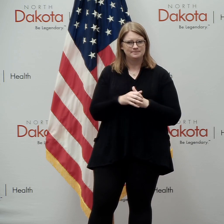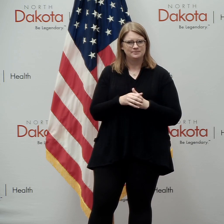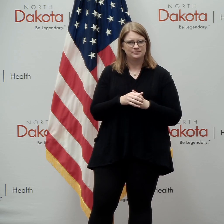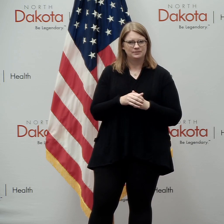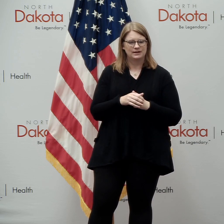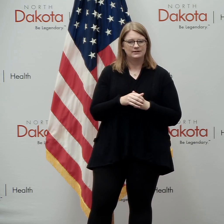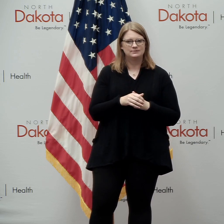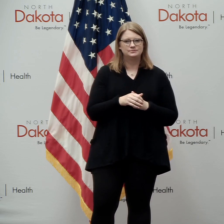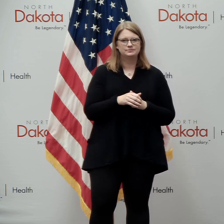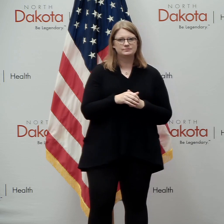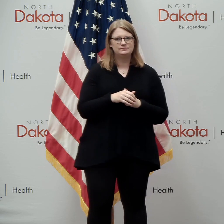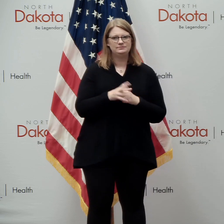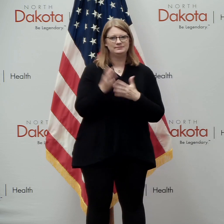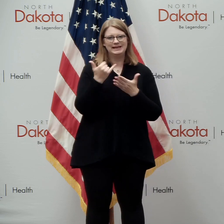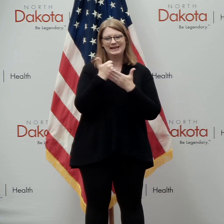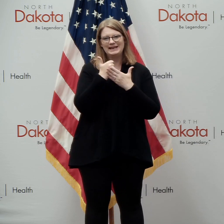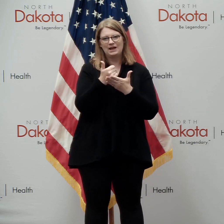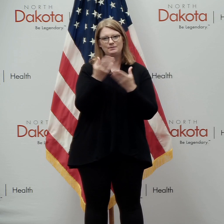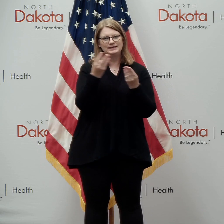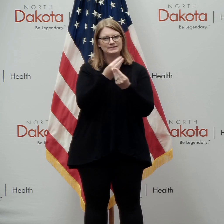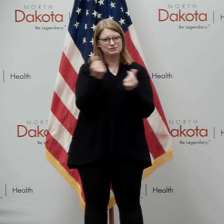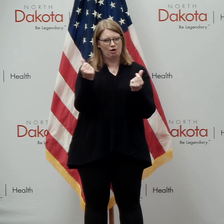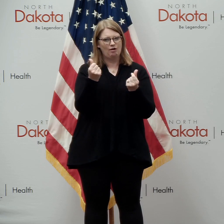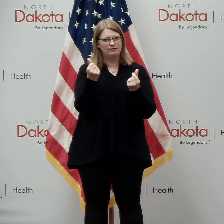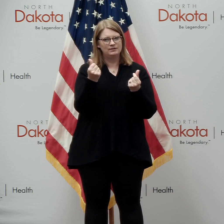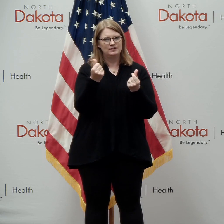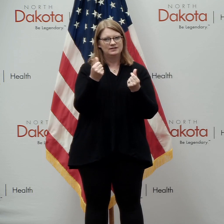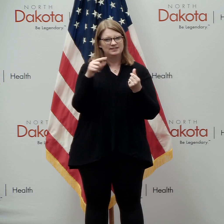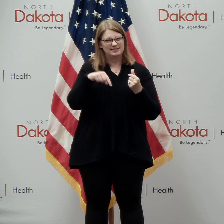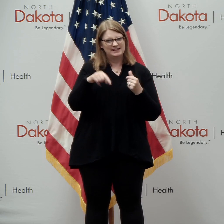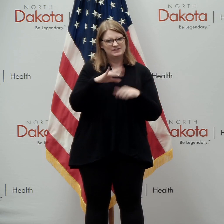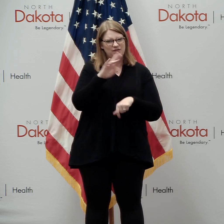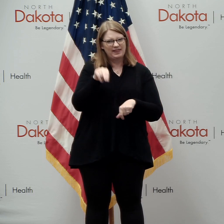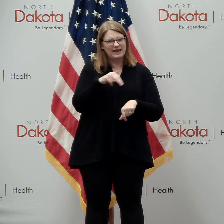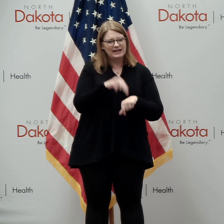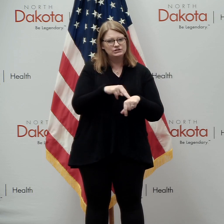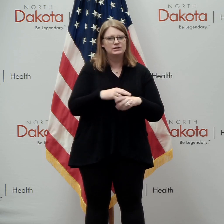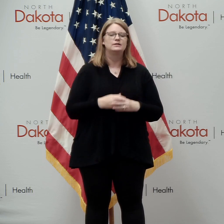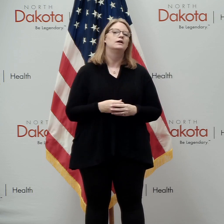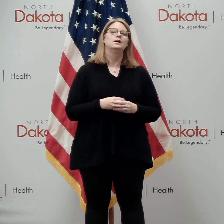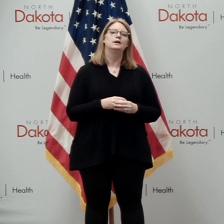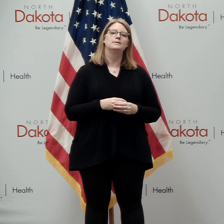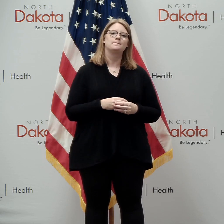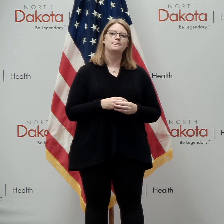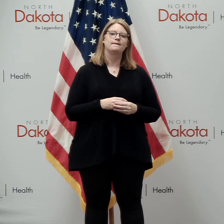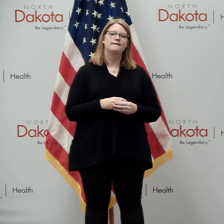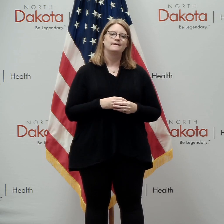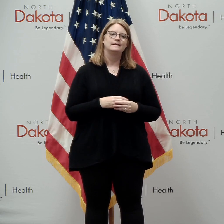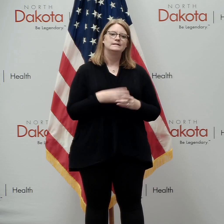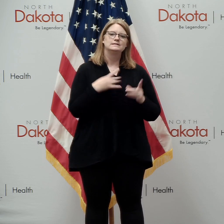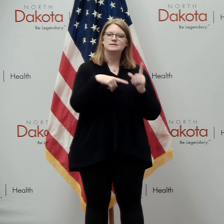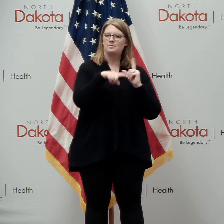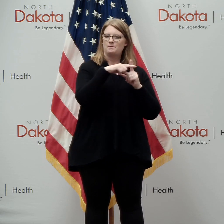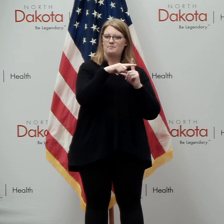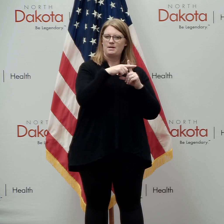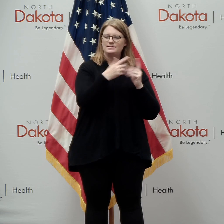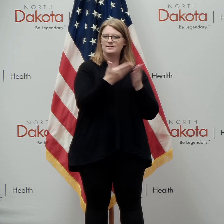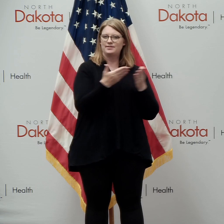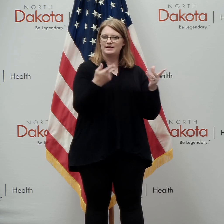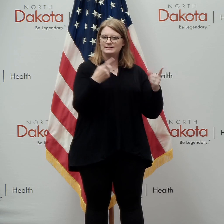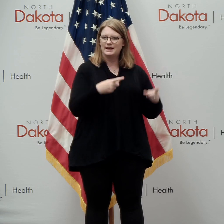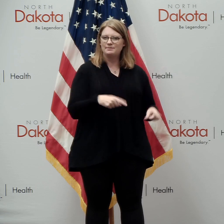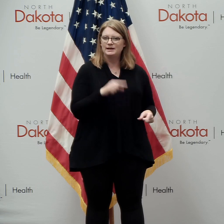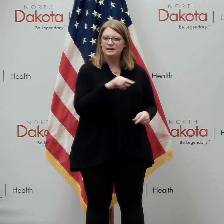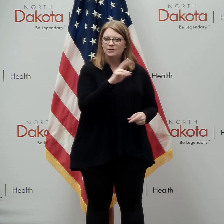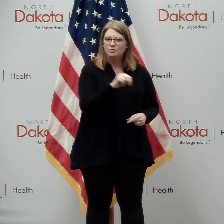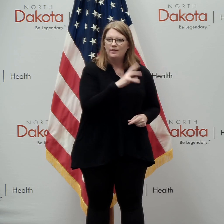presence today in helping solve this issue for the nation. And again, there's positive things happening here in North Dakota in terms